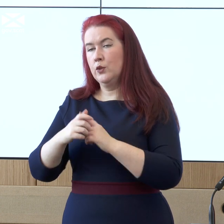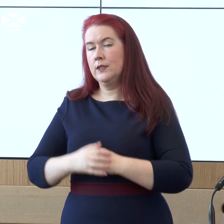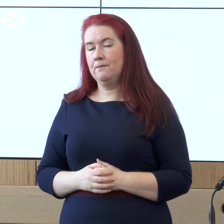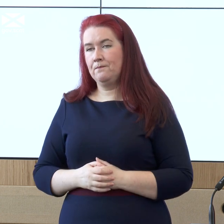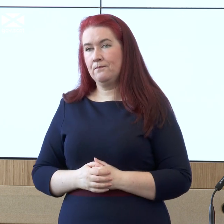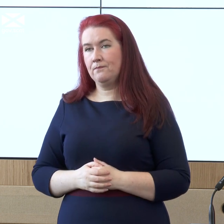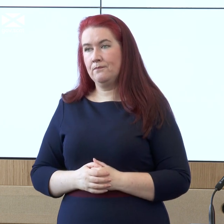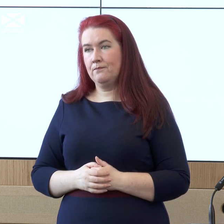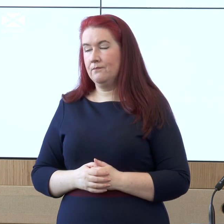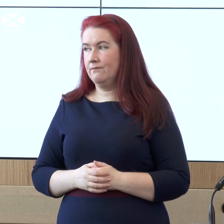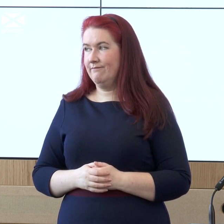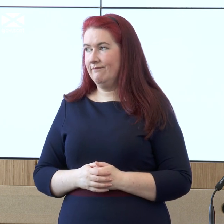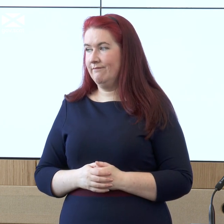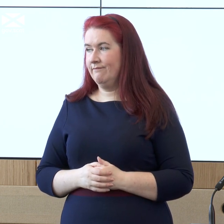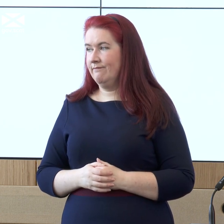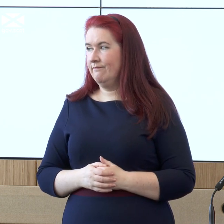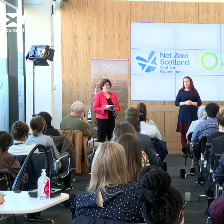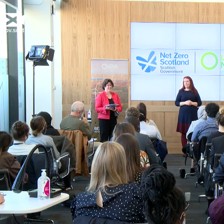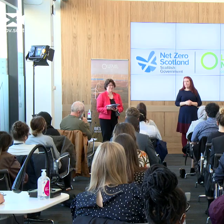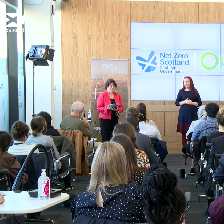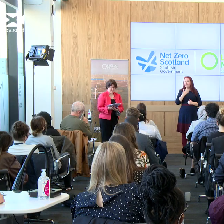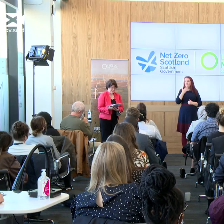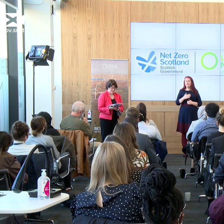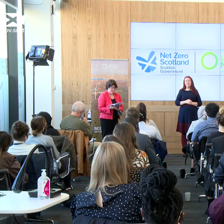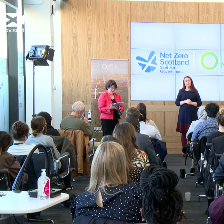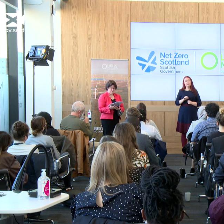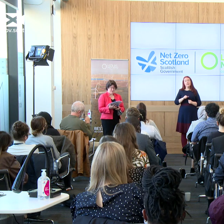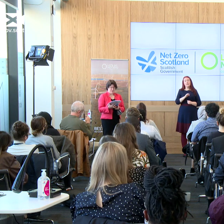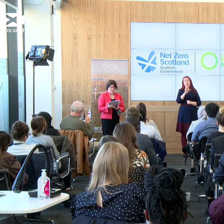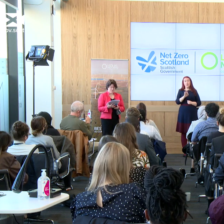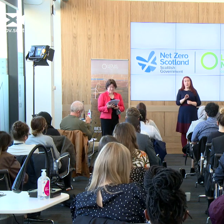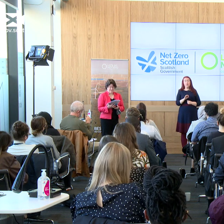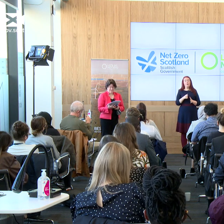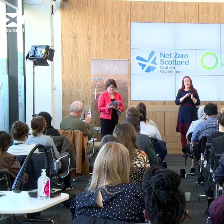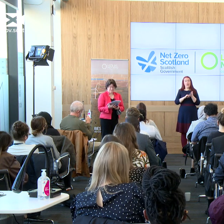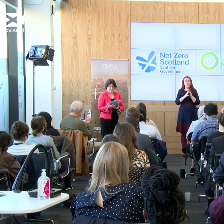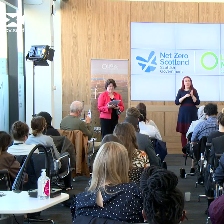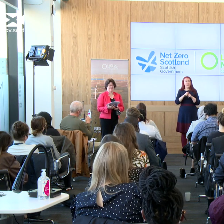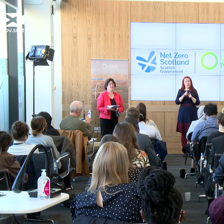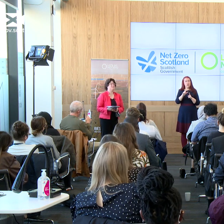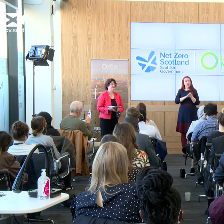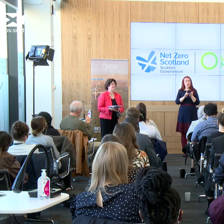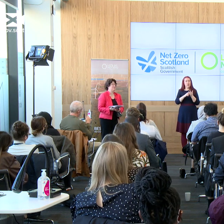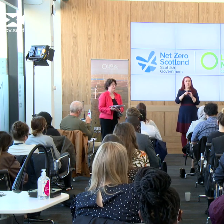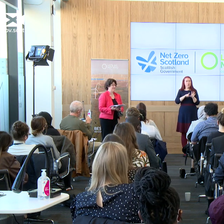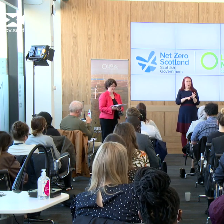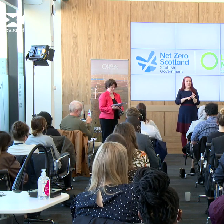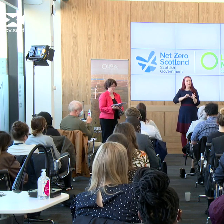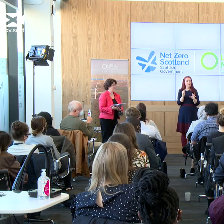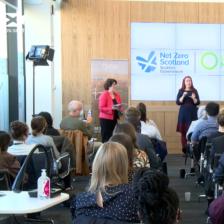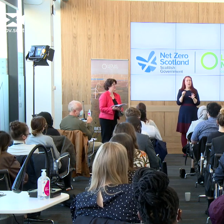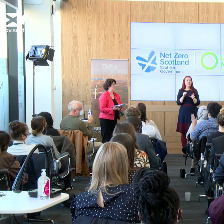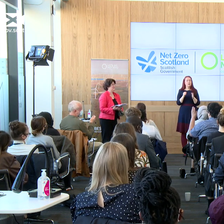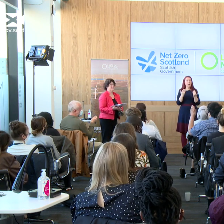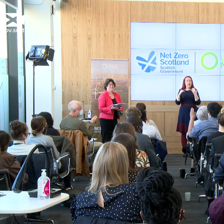making. Thank you very much. So the next question is from Aswad Chowdhury of Scotland's Climate Assembly. Is